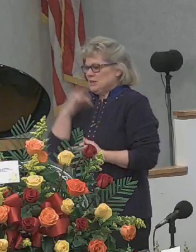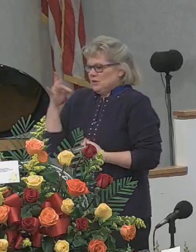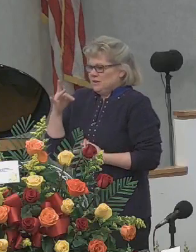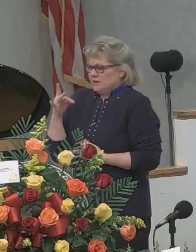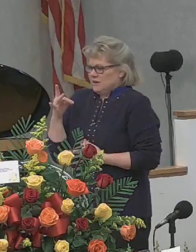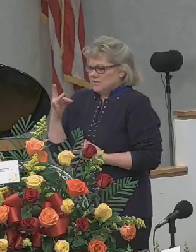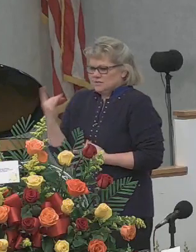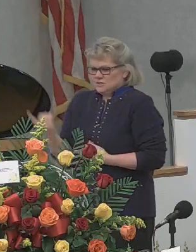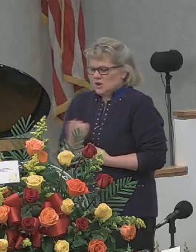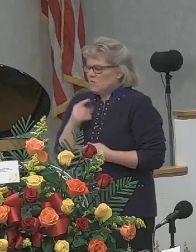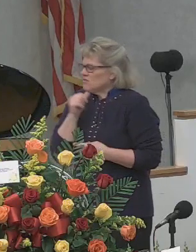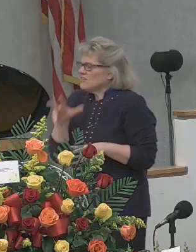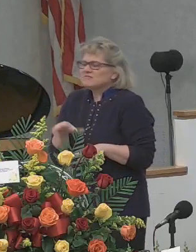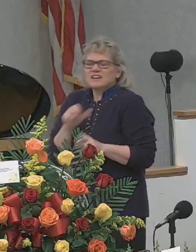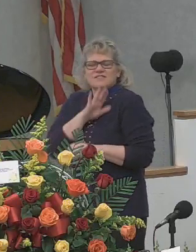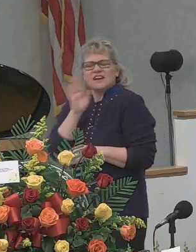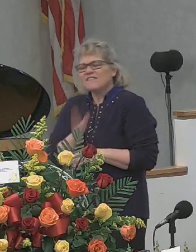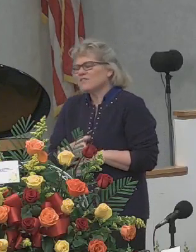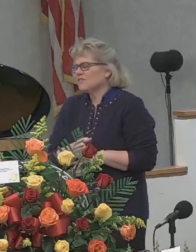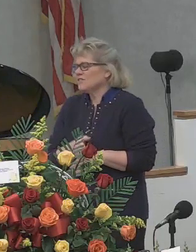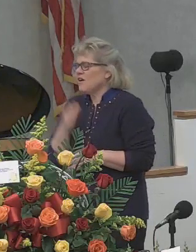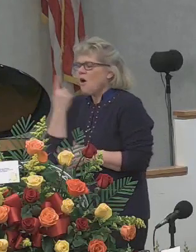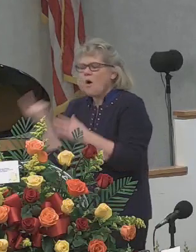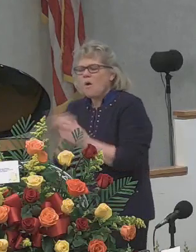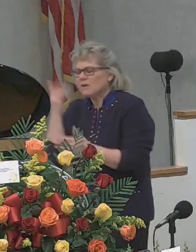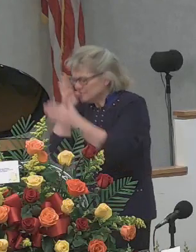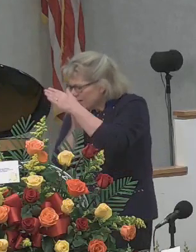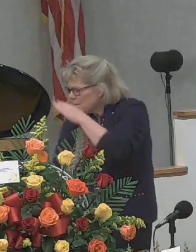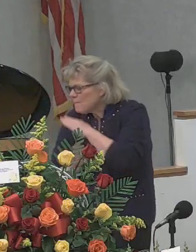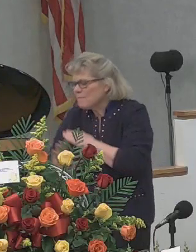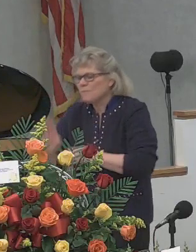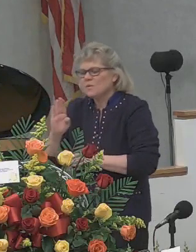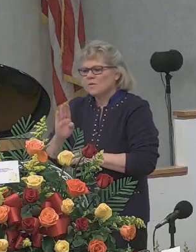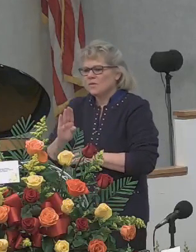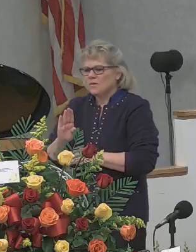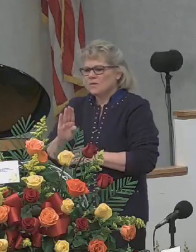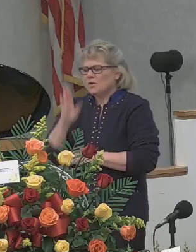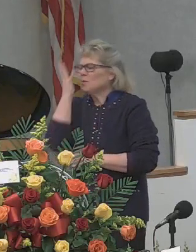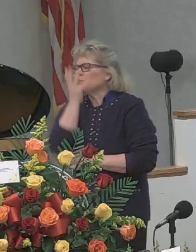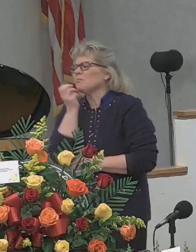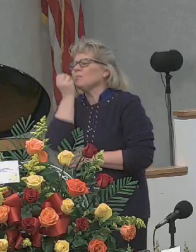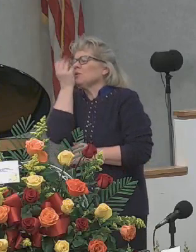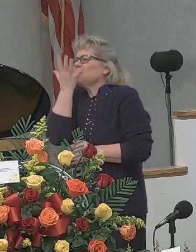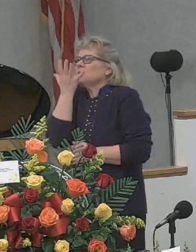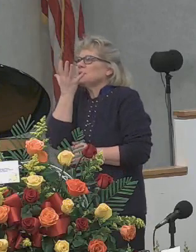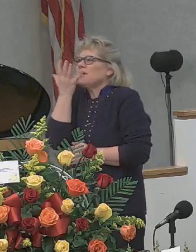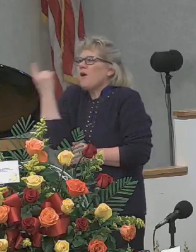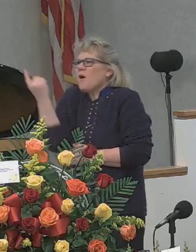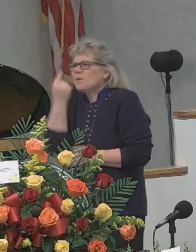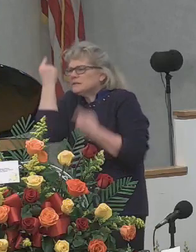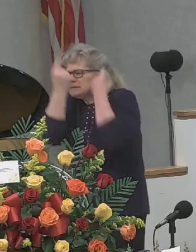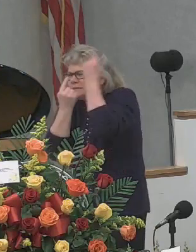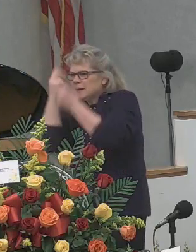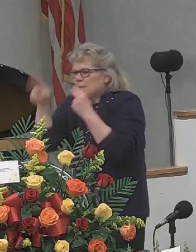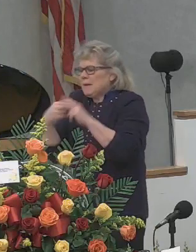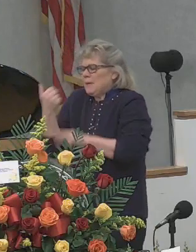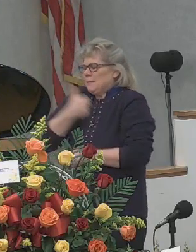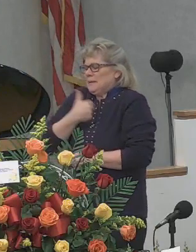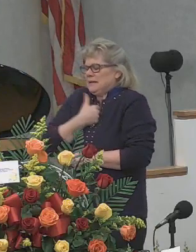unselfish character, her tenderness and humbleness, her ageless beauty and consideration of me